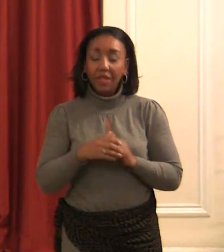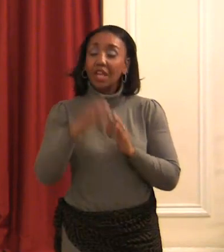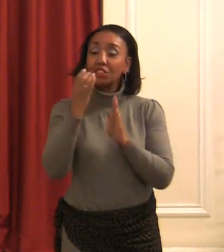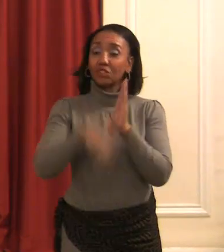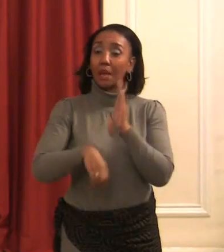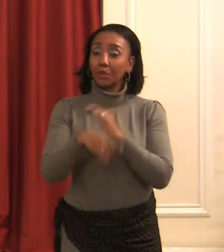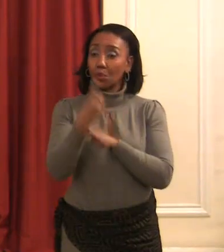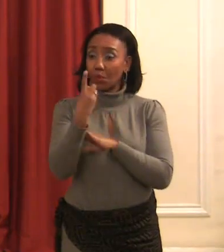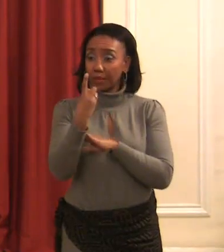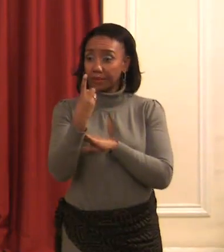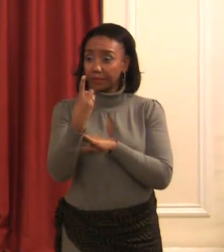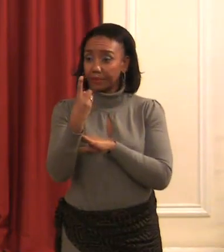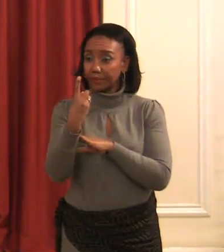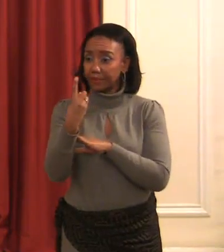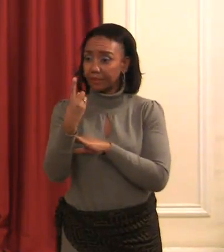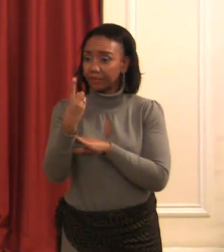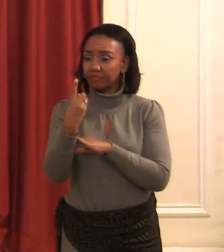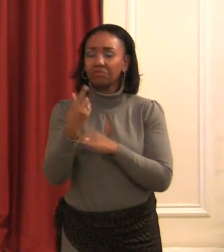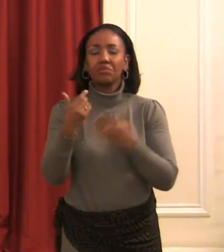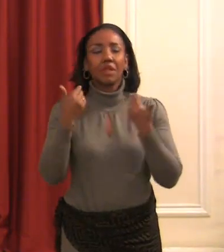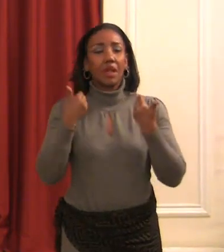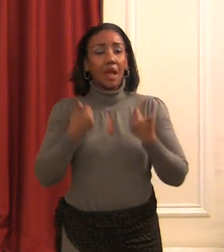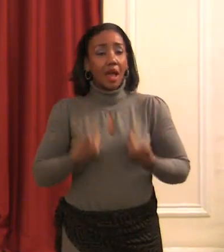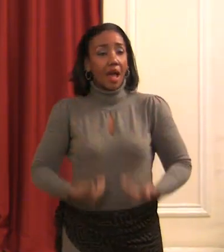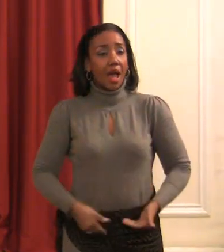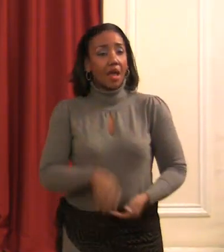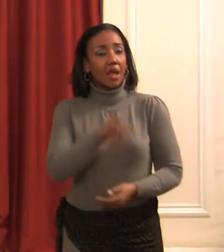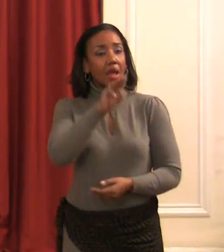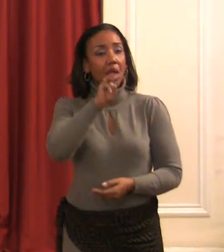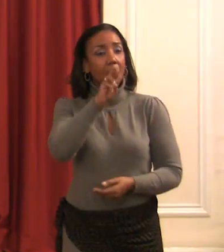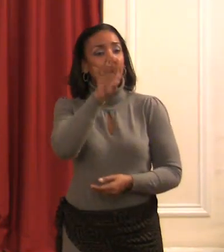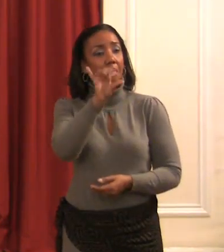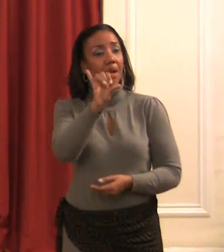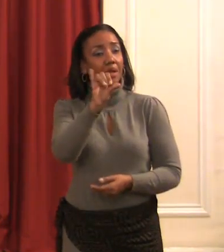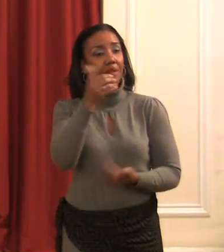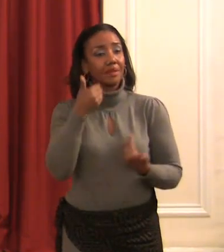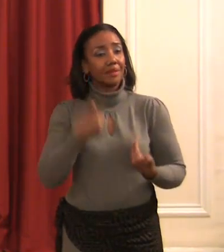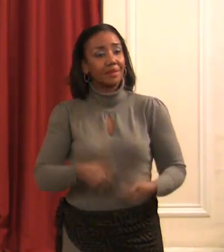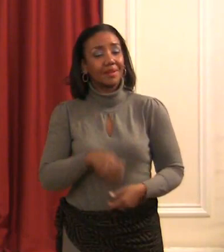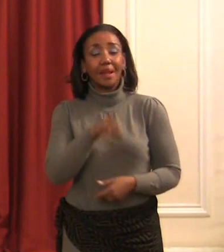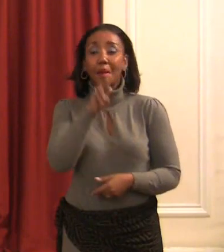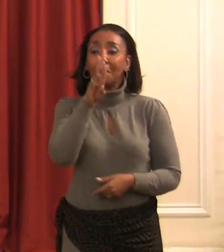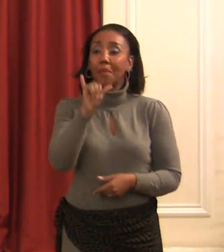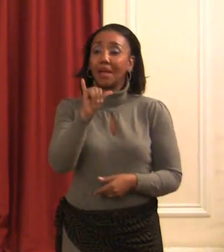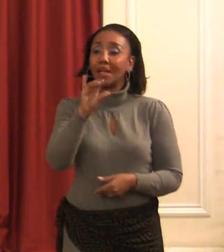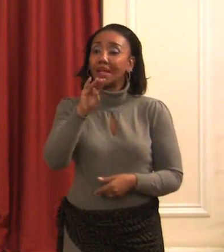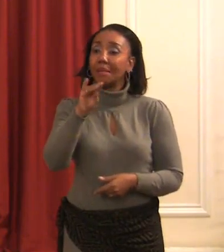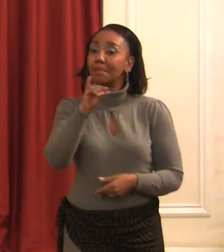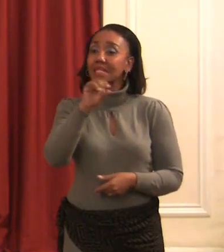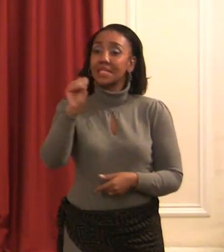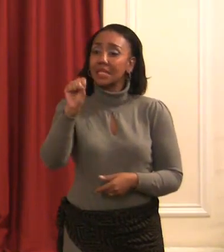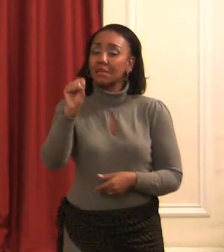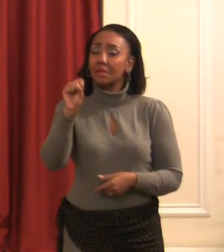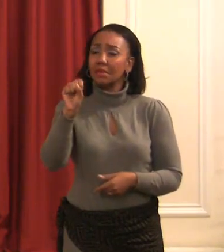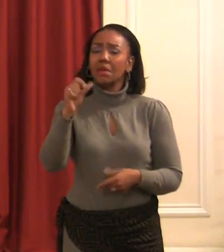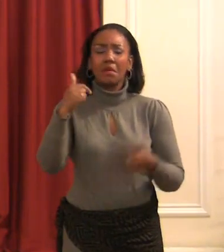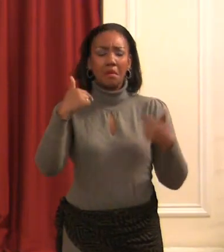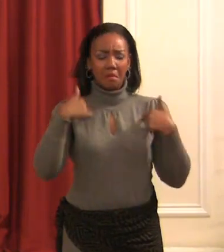Chapter 1. I am Money, Money, Mississippi. I have had many